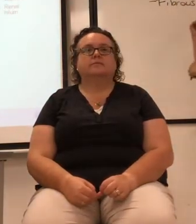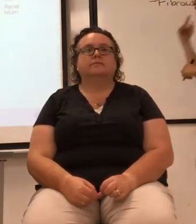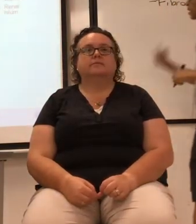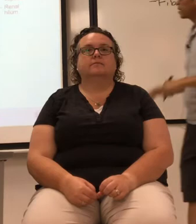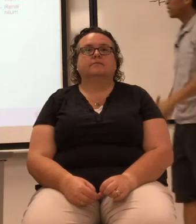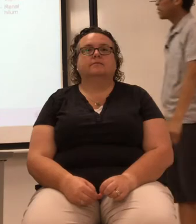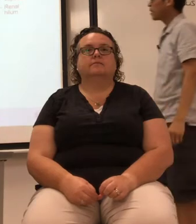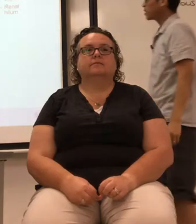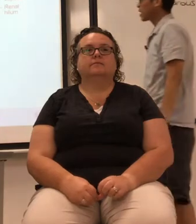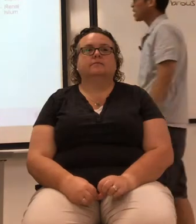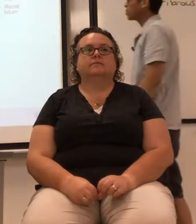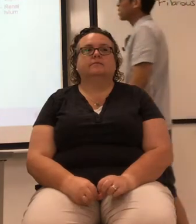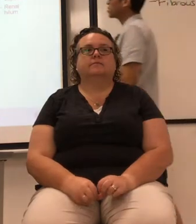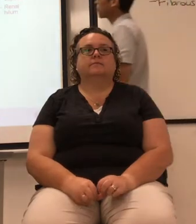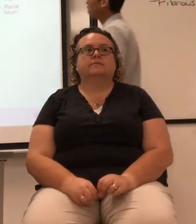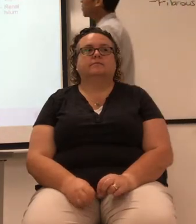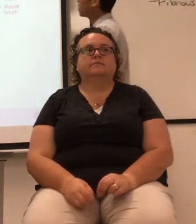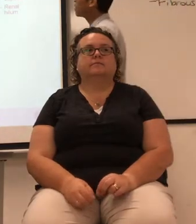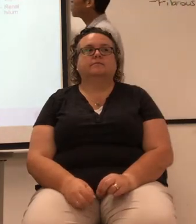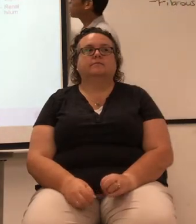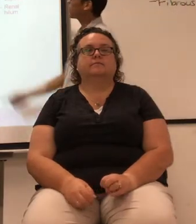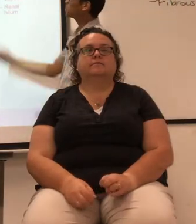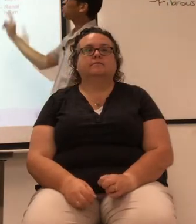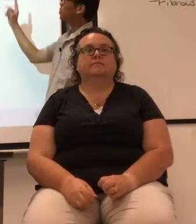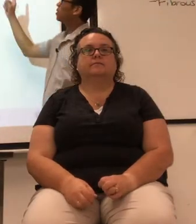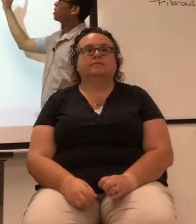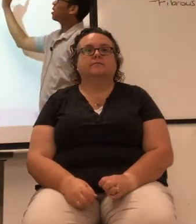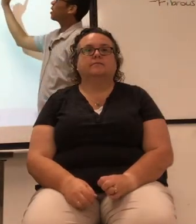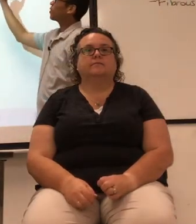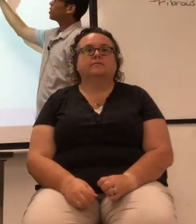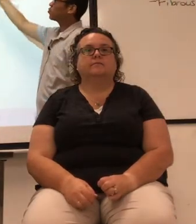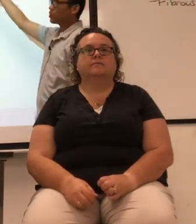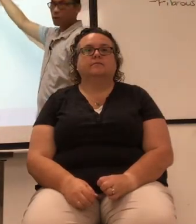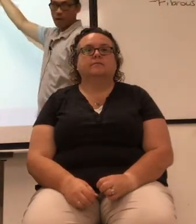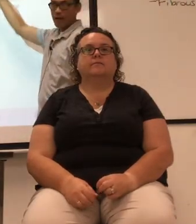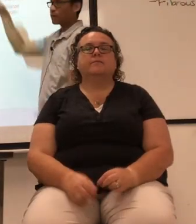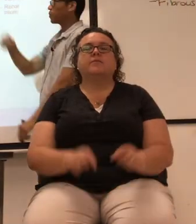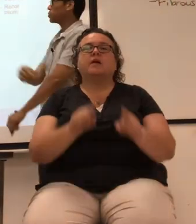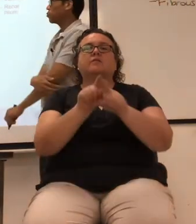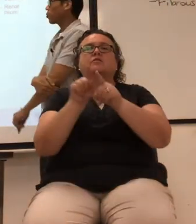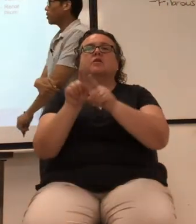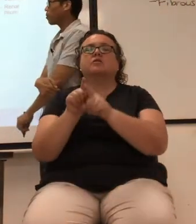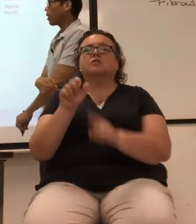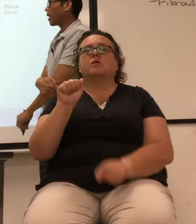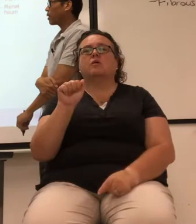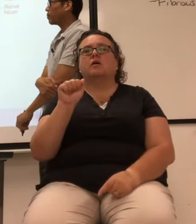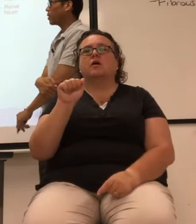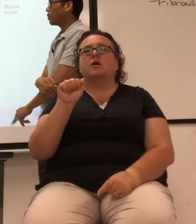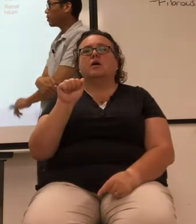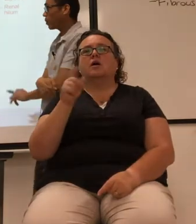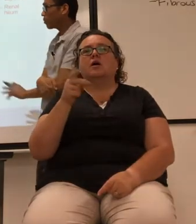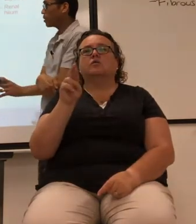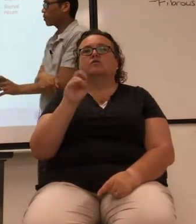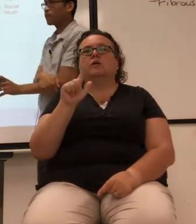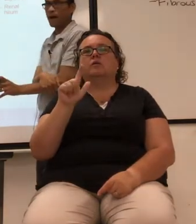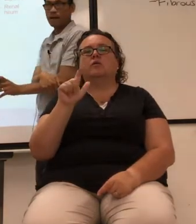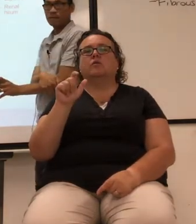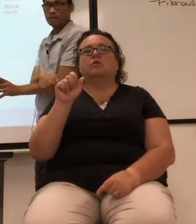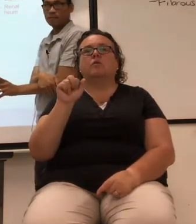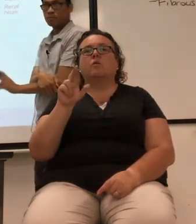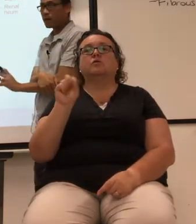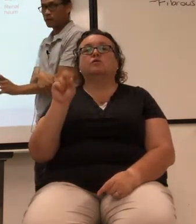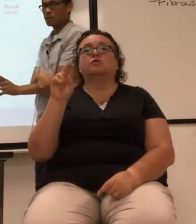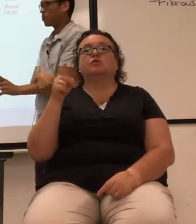I'll just put that as a capsule that's surrounded. There's also the adrenal gland or the suprarenal gland, but we already learned